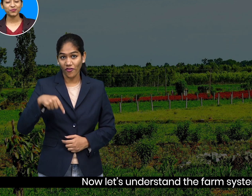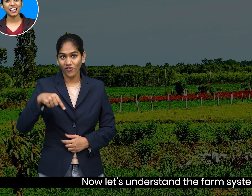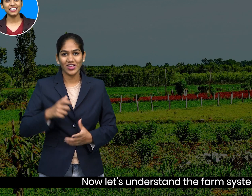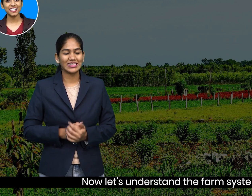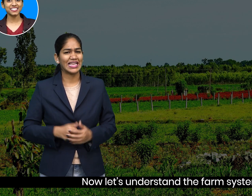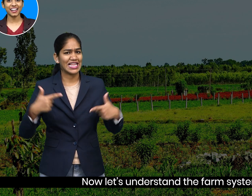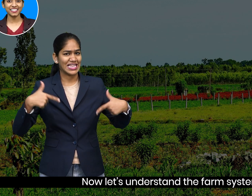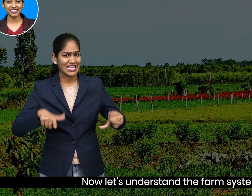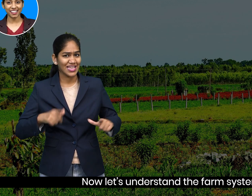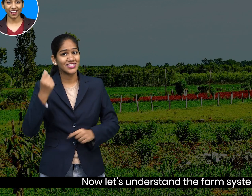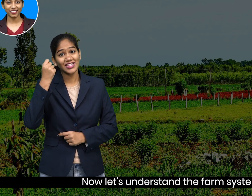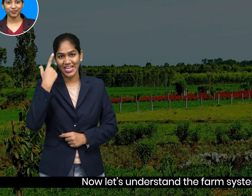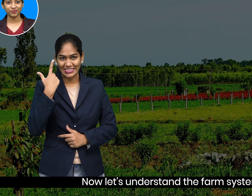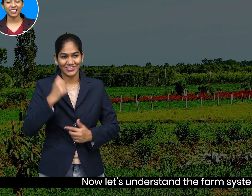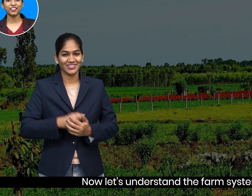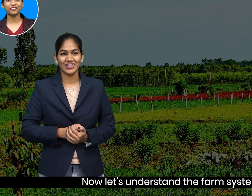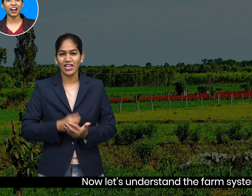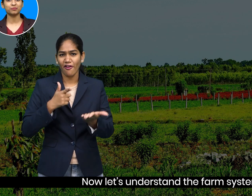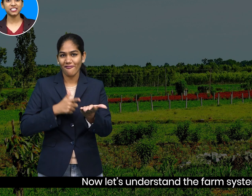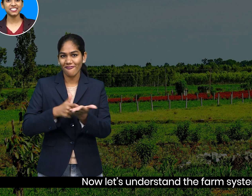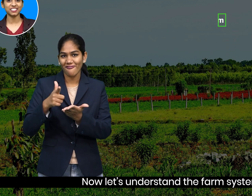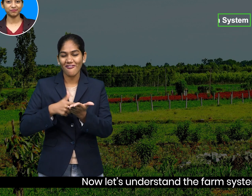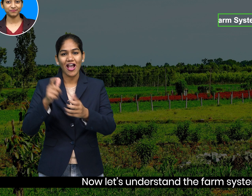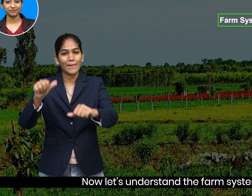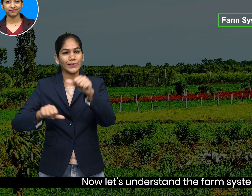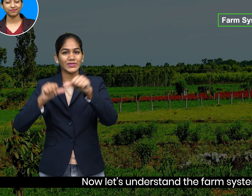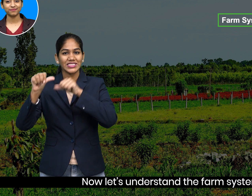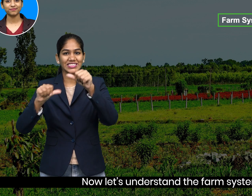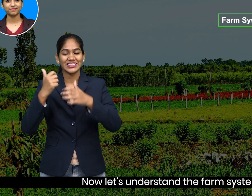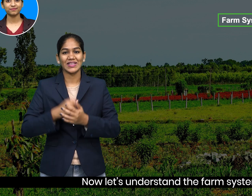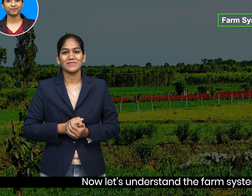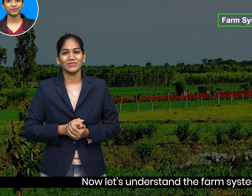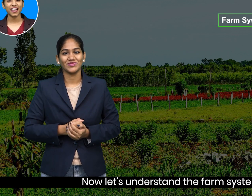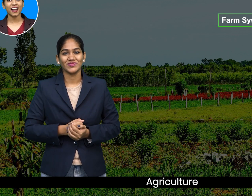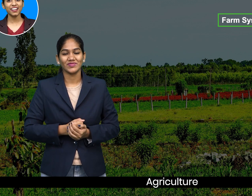Now, let's understand the farm system.